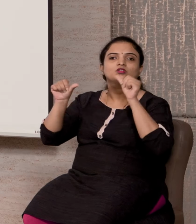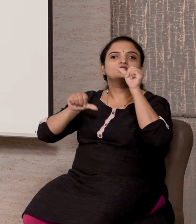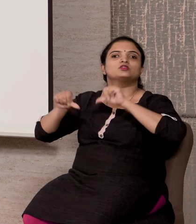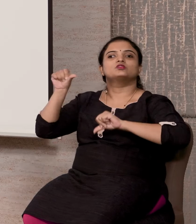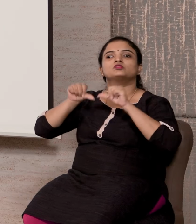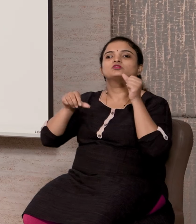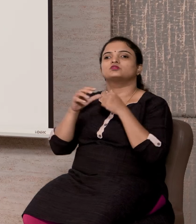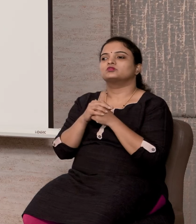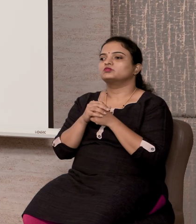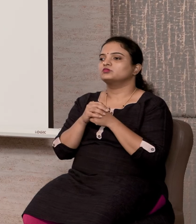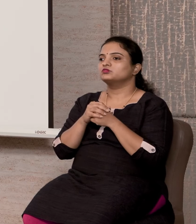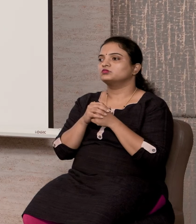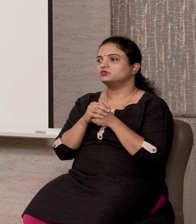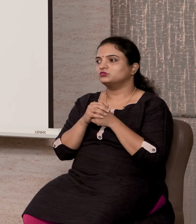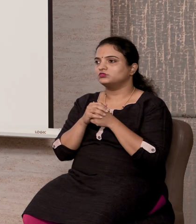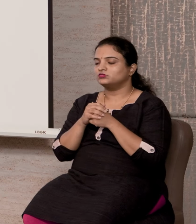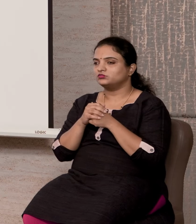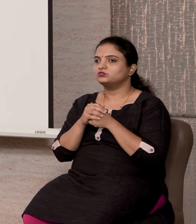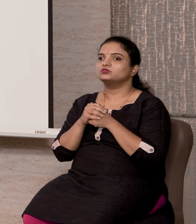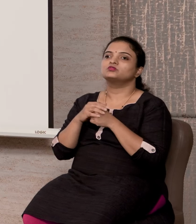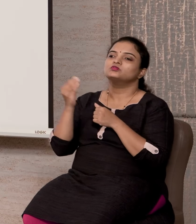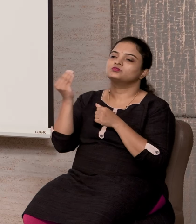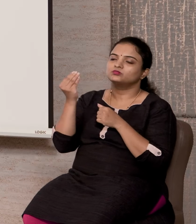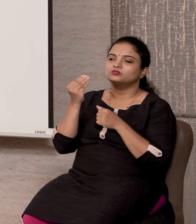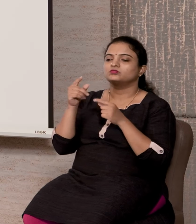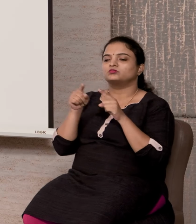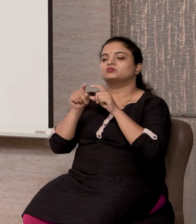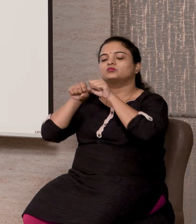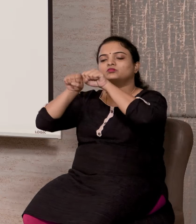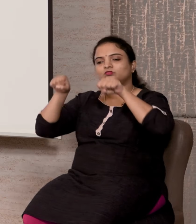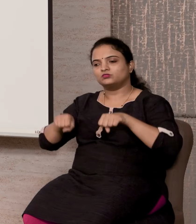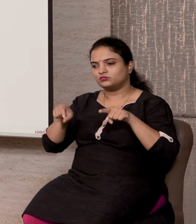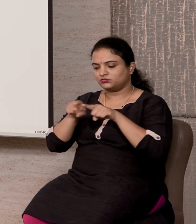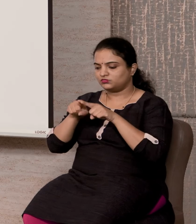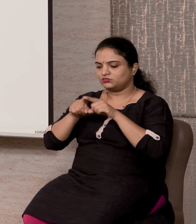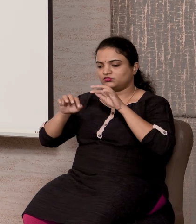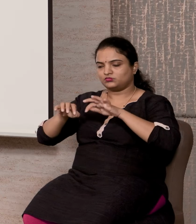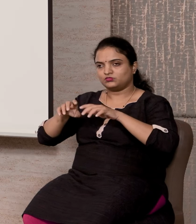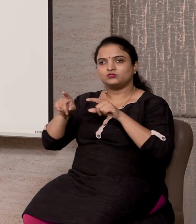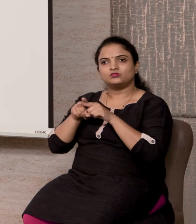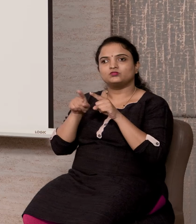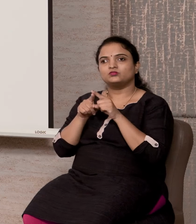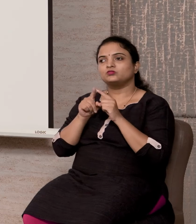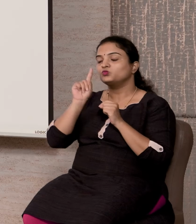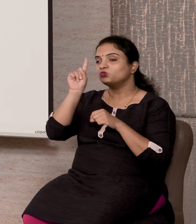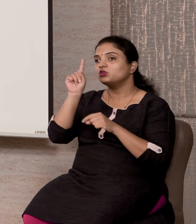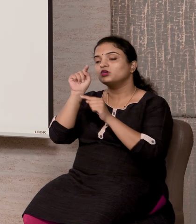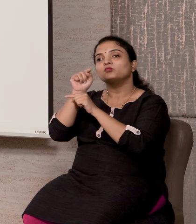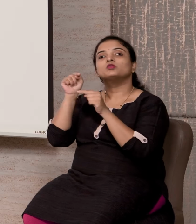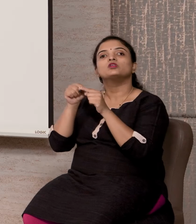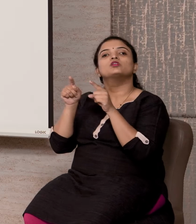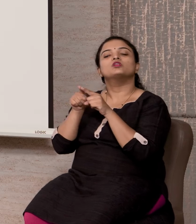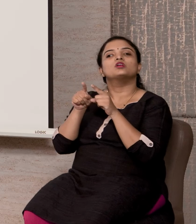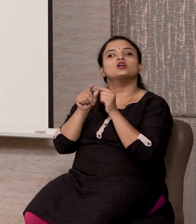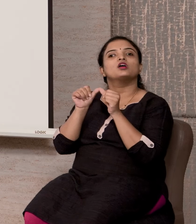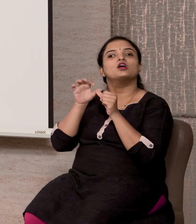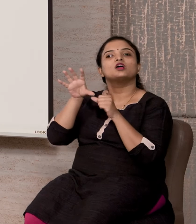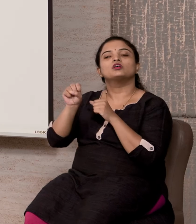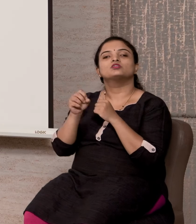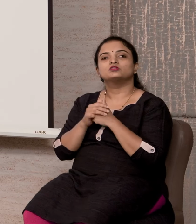right? And also we conducted some semi-structured interviews and so on. And less than 1% of them were teaching